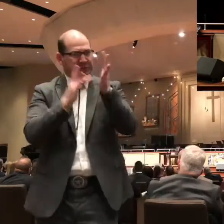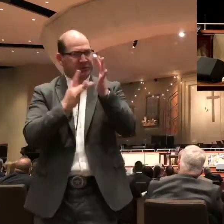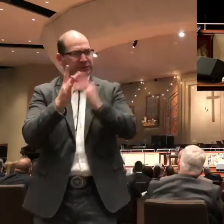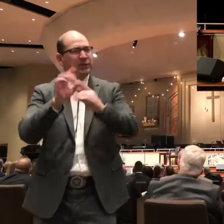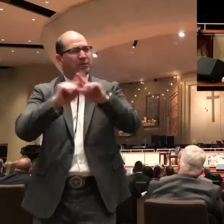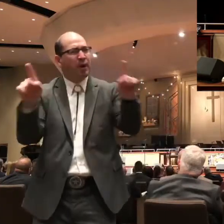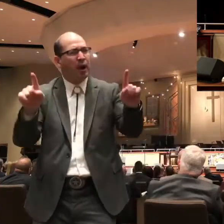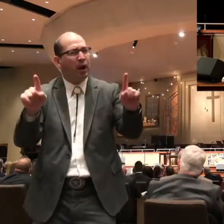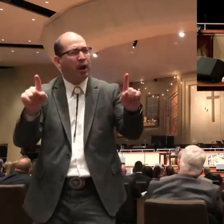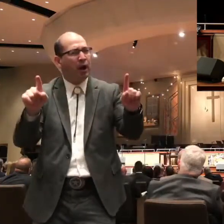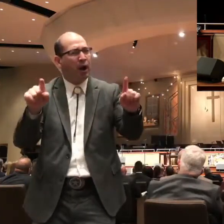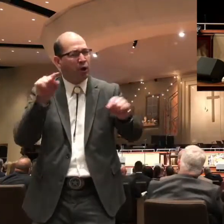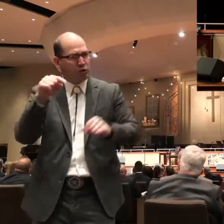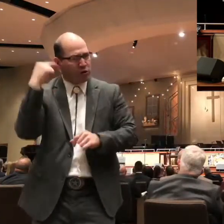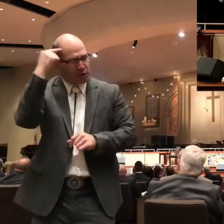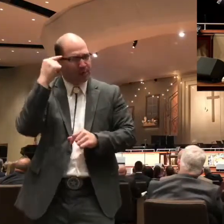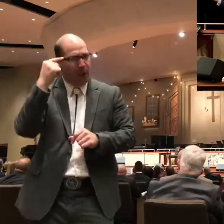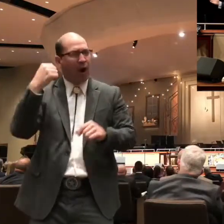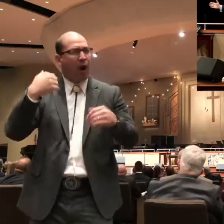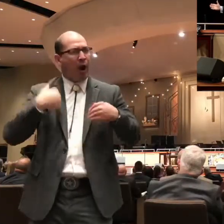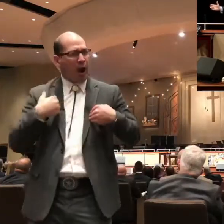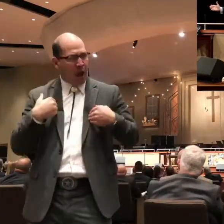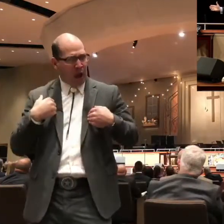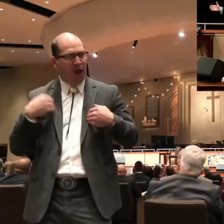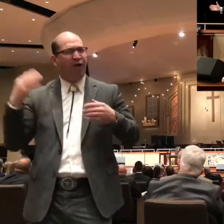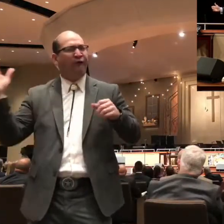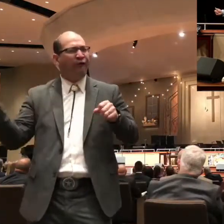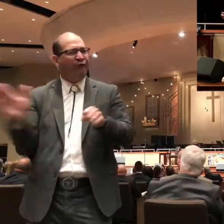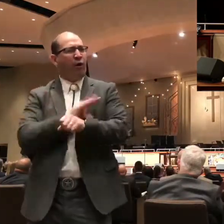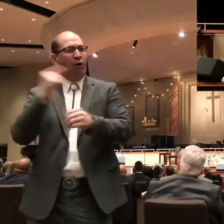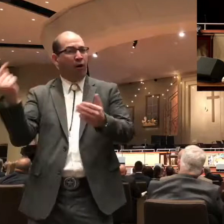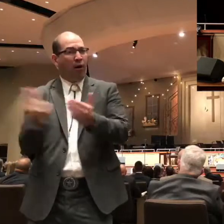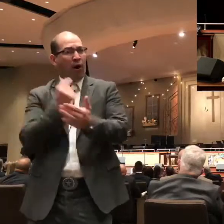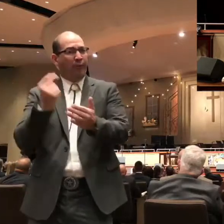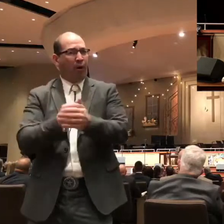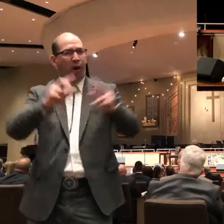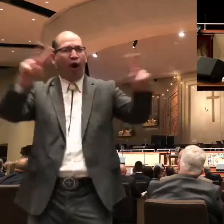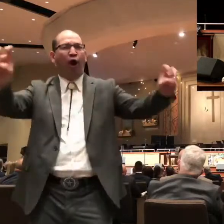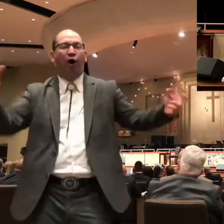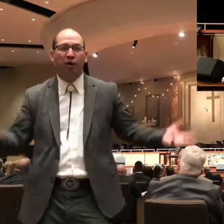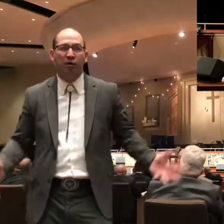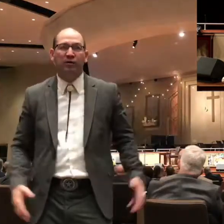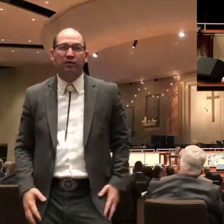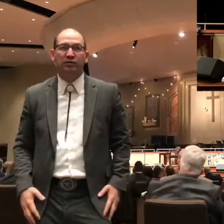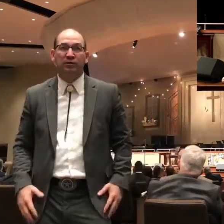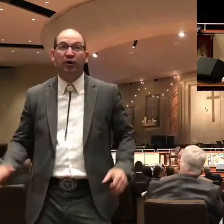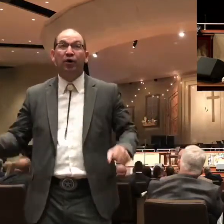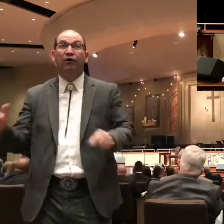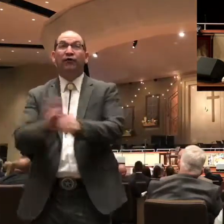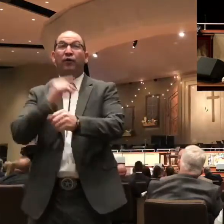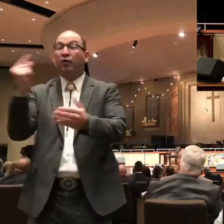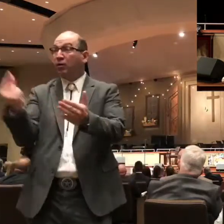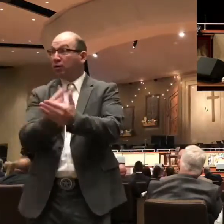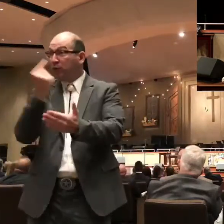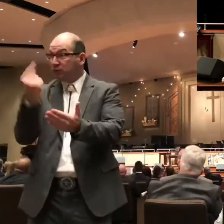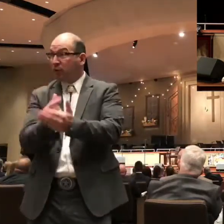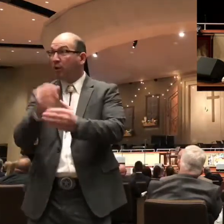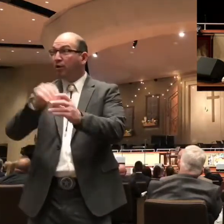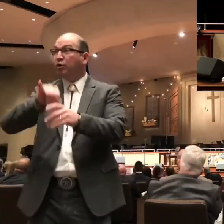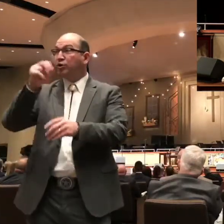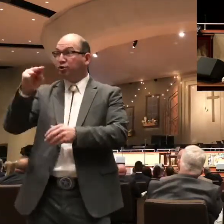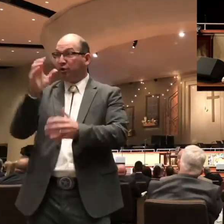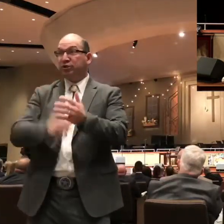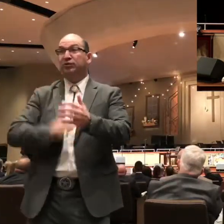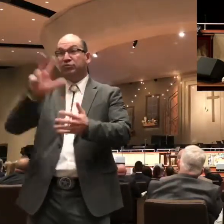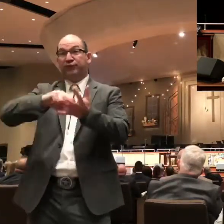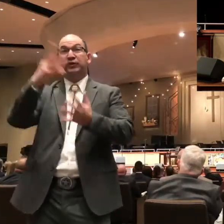the fullness? Have you ever considered the full gospel? By the way, if someone asks you that, the full gospel can be found in John